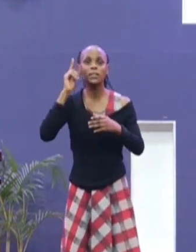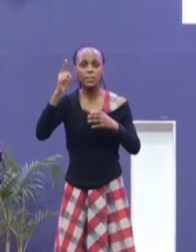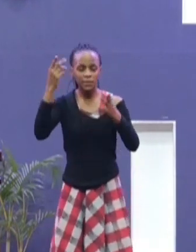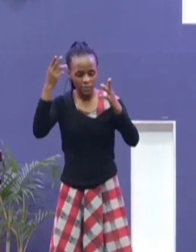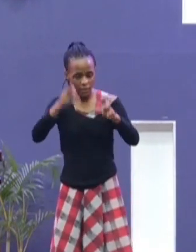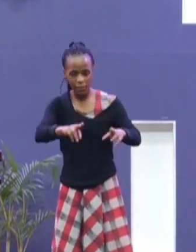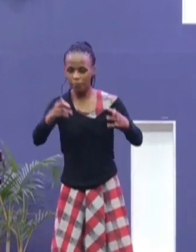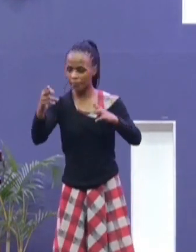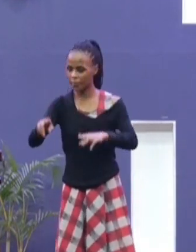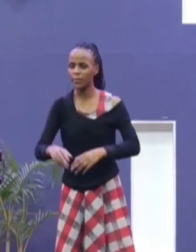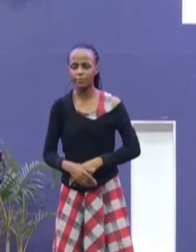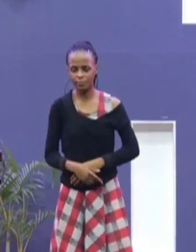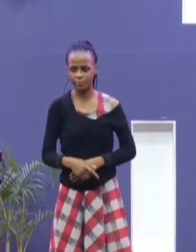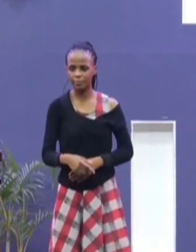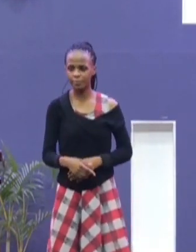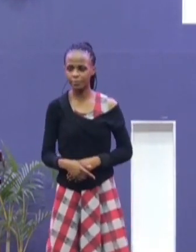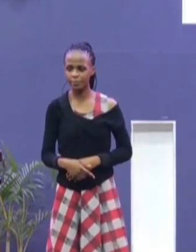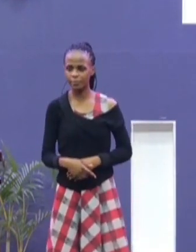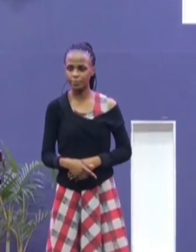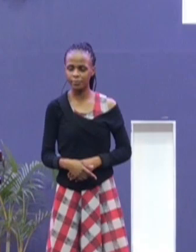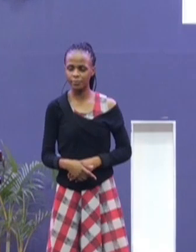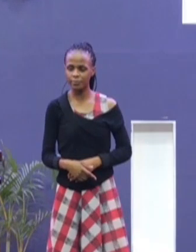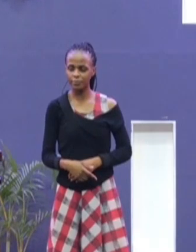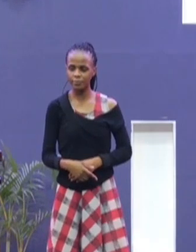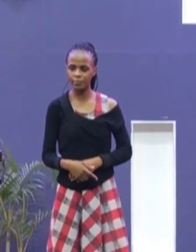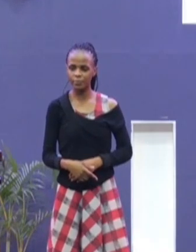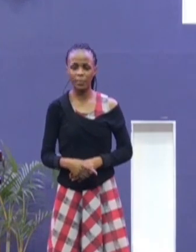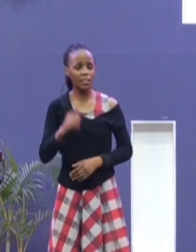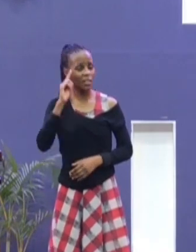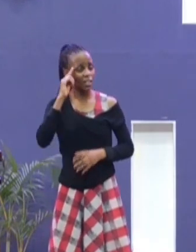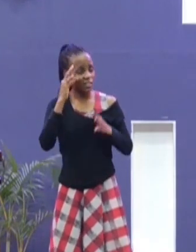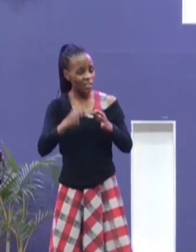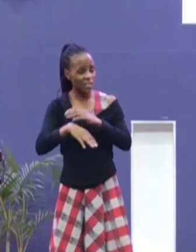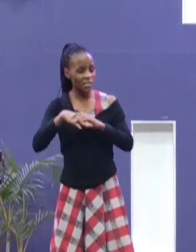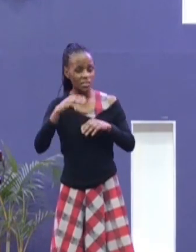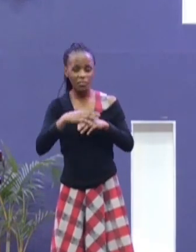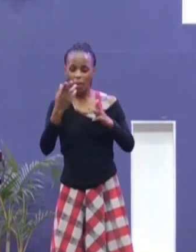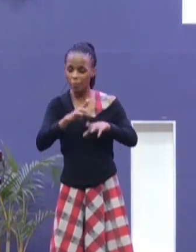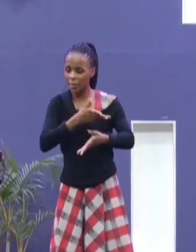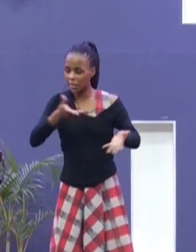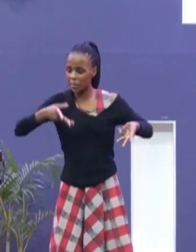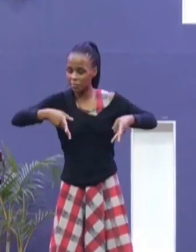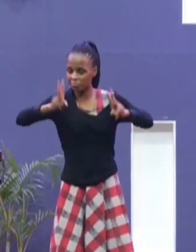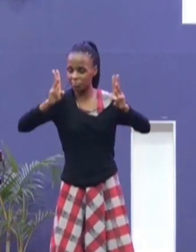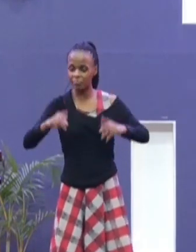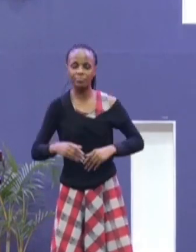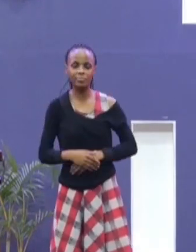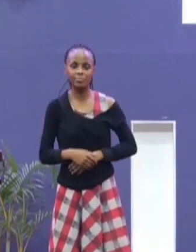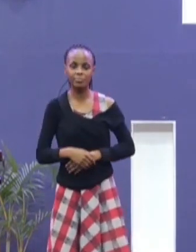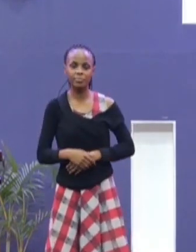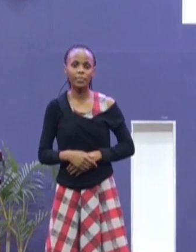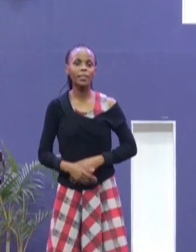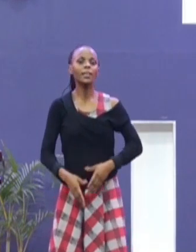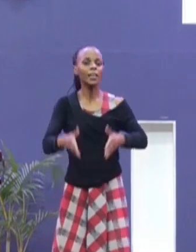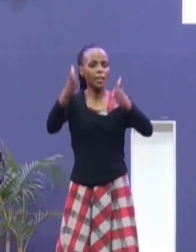Okulaba bichi ebirete byebigenda maso. Things don't just happen. Ebintu bibaawo bubezi. There